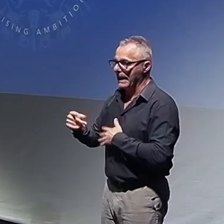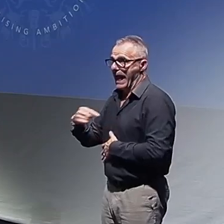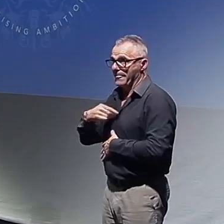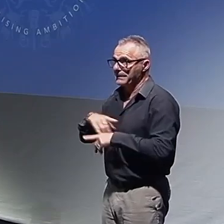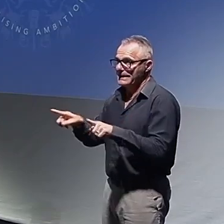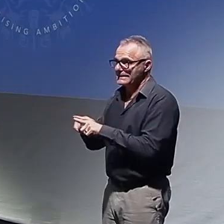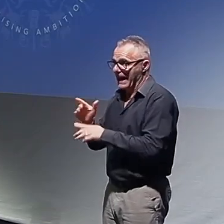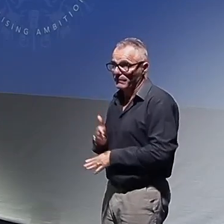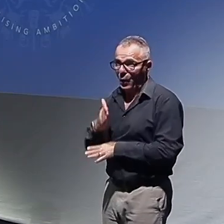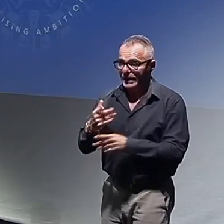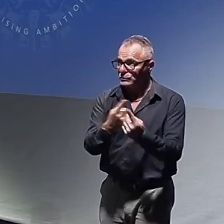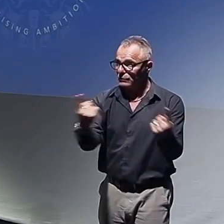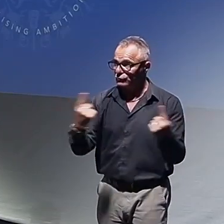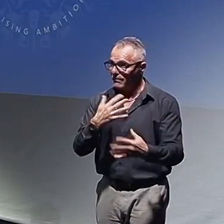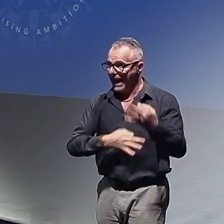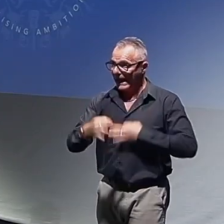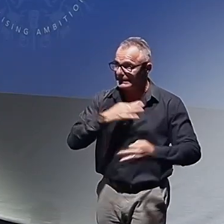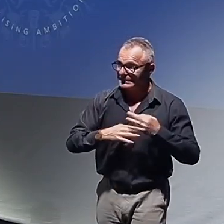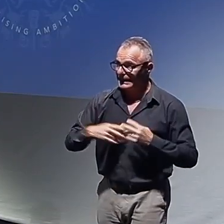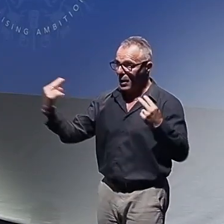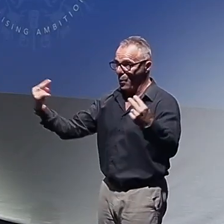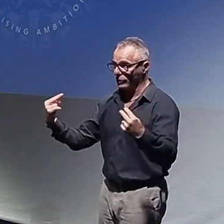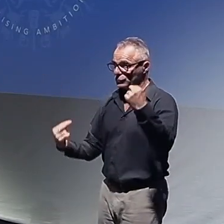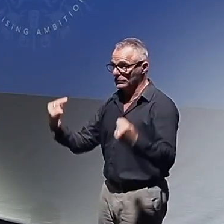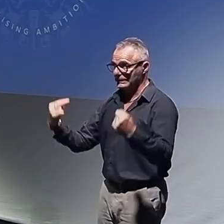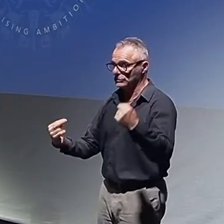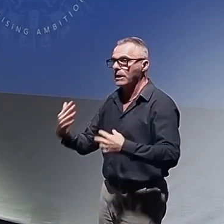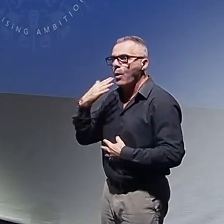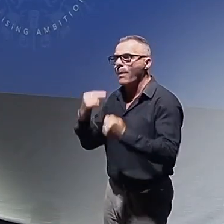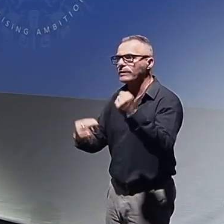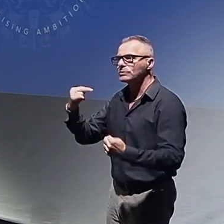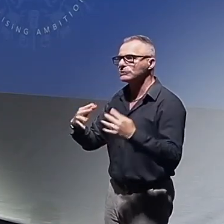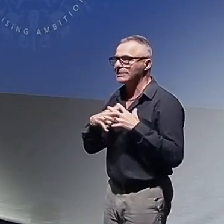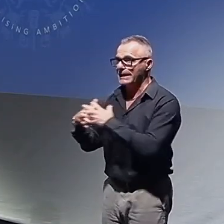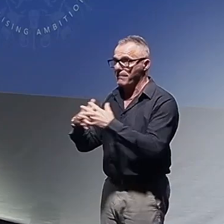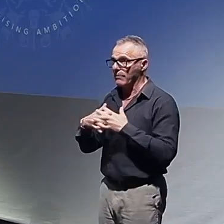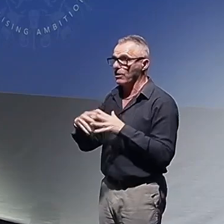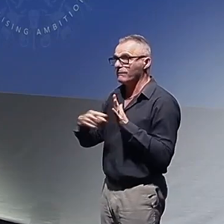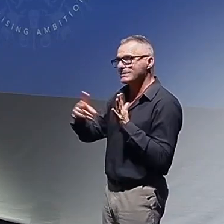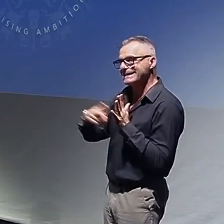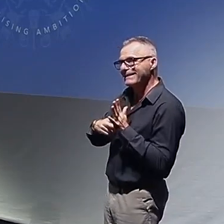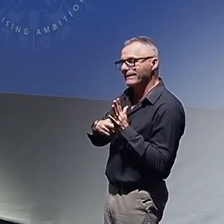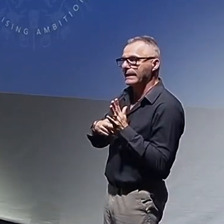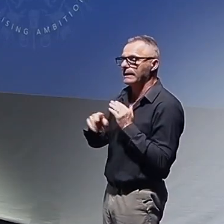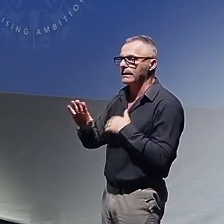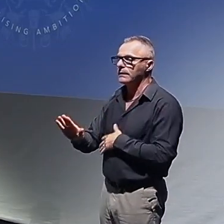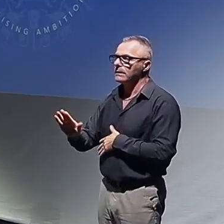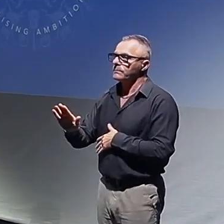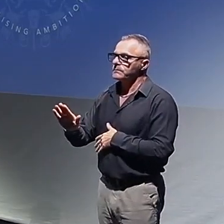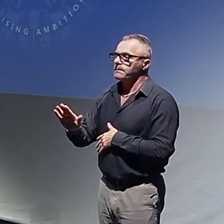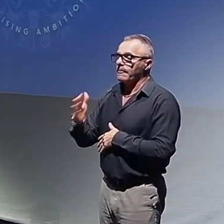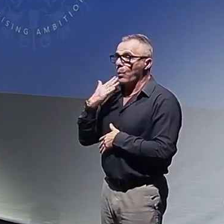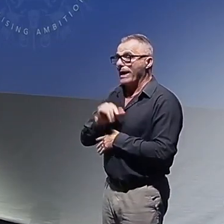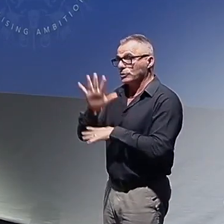do the same with other ones. And then the thing is, when you audition in America for a TV show, you already signed up when you